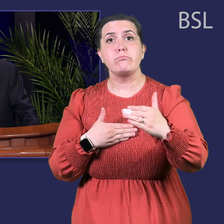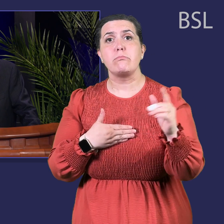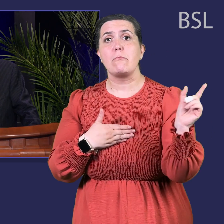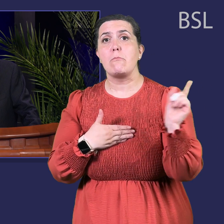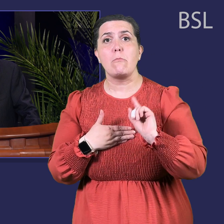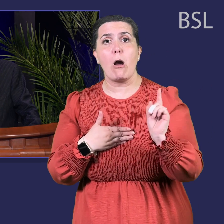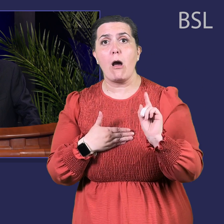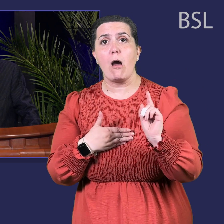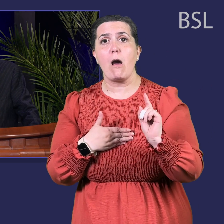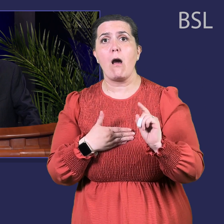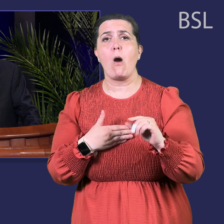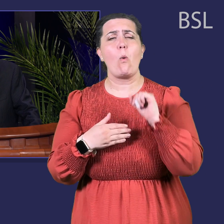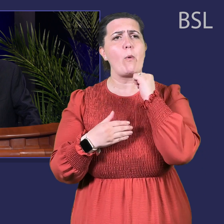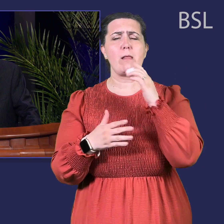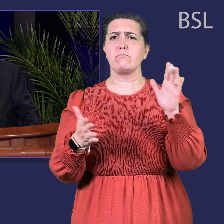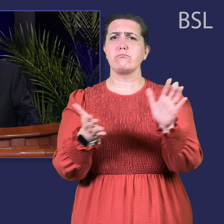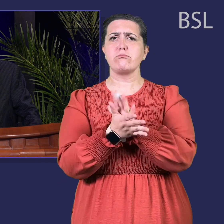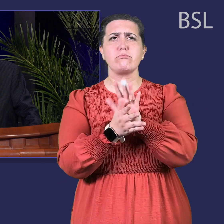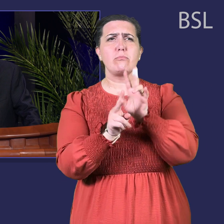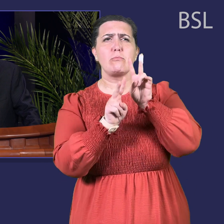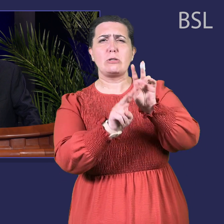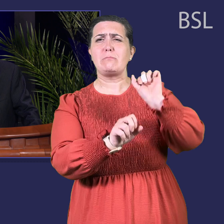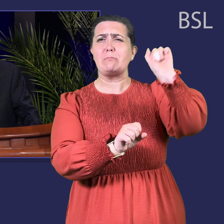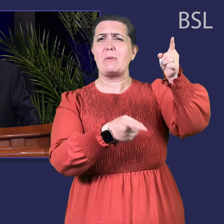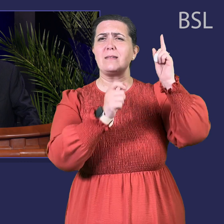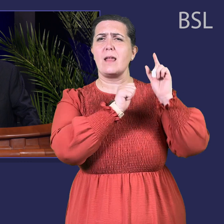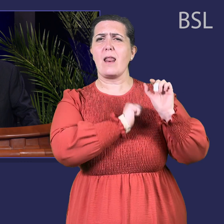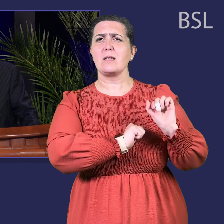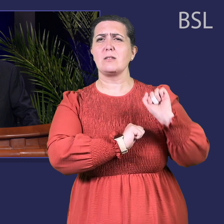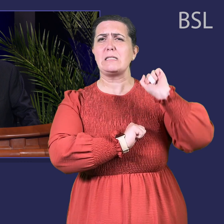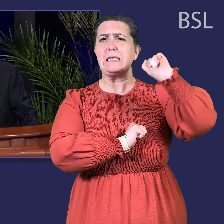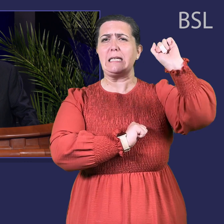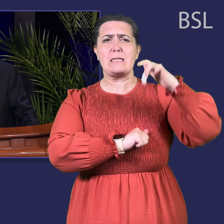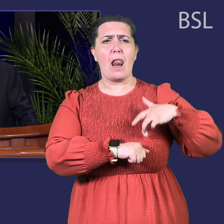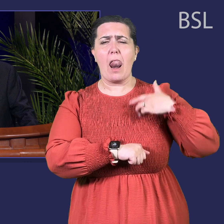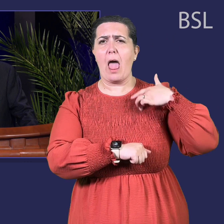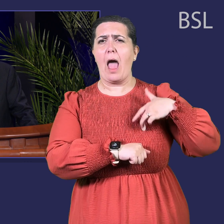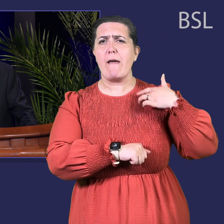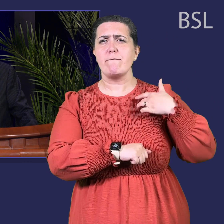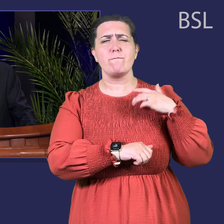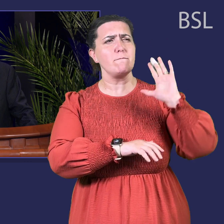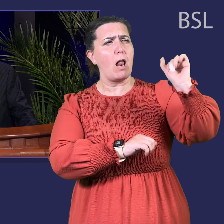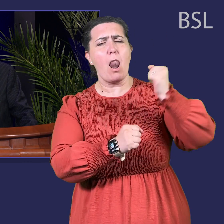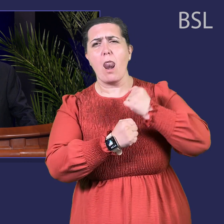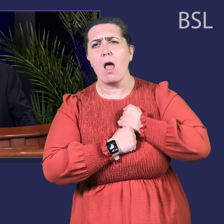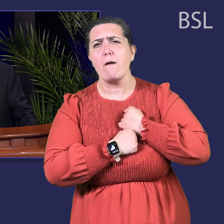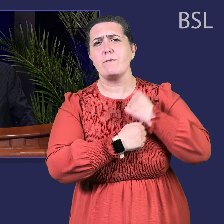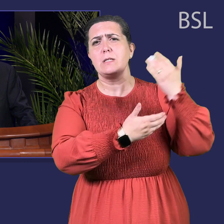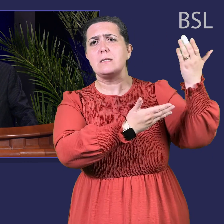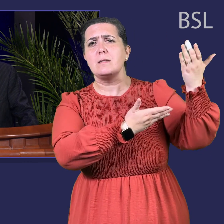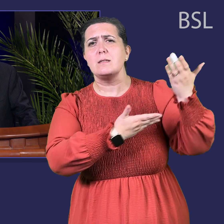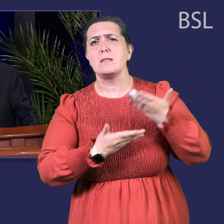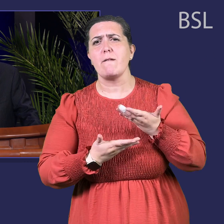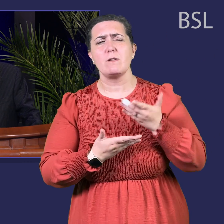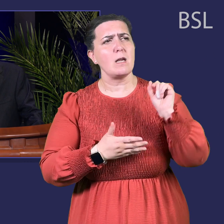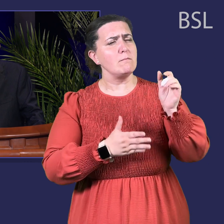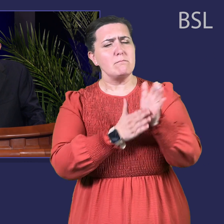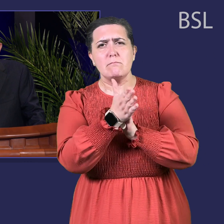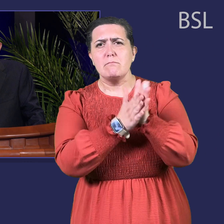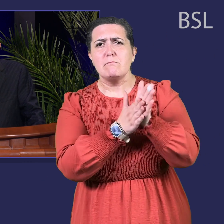We will now enjoy tributes and reflections on President Nelson's remarkable life of love,